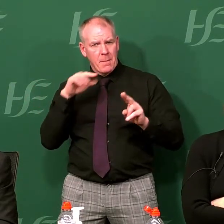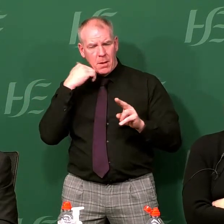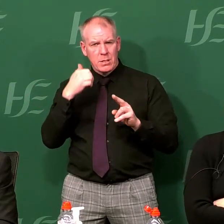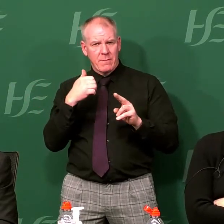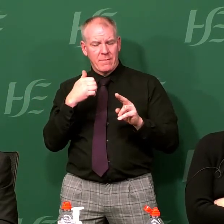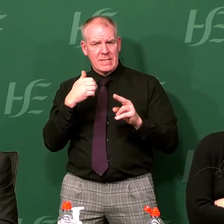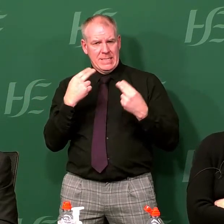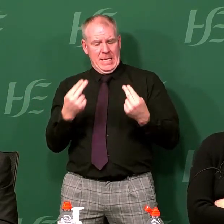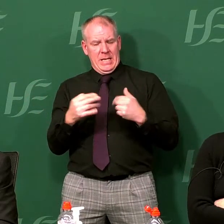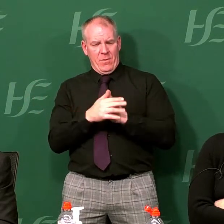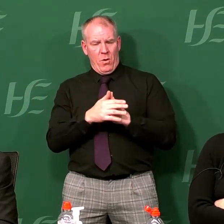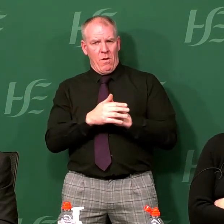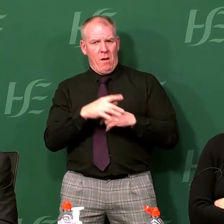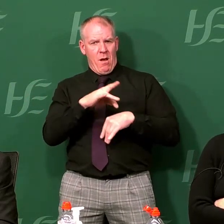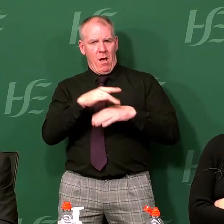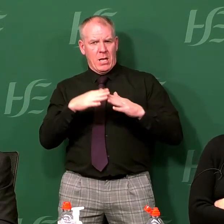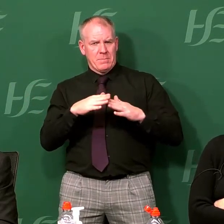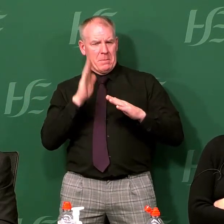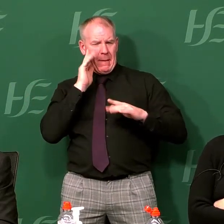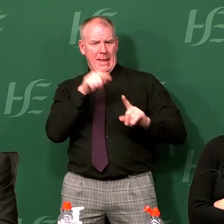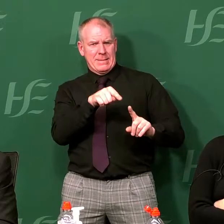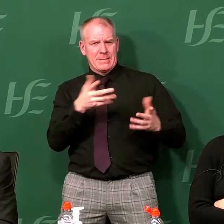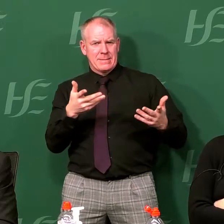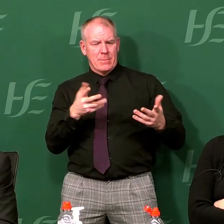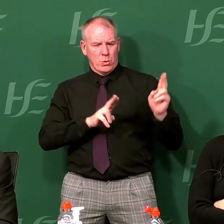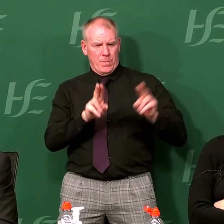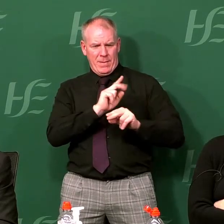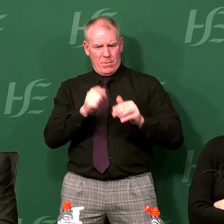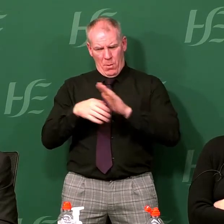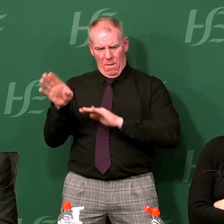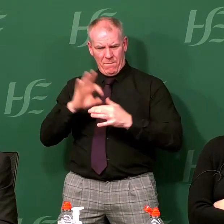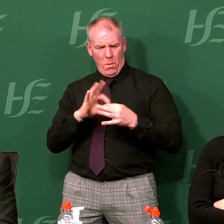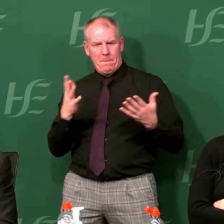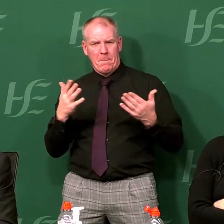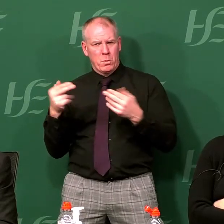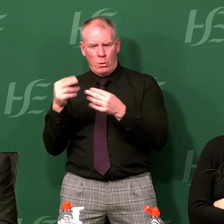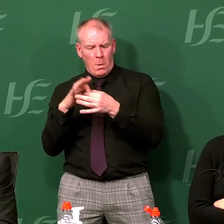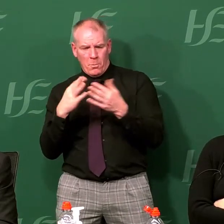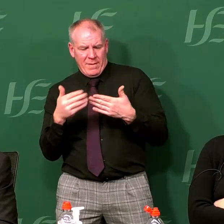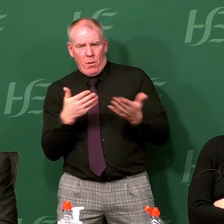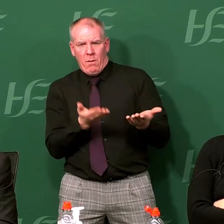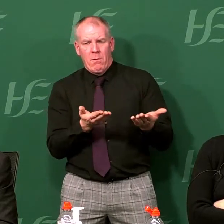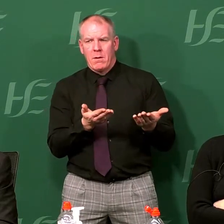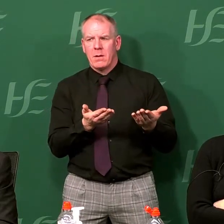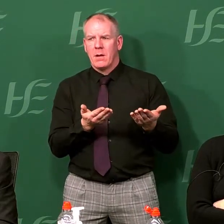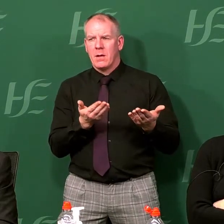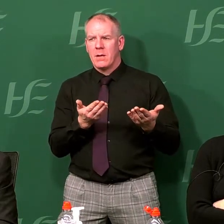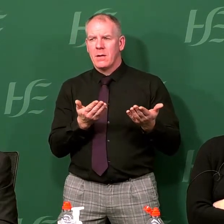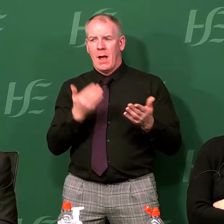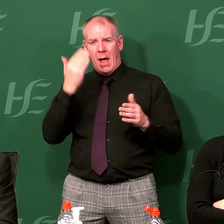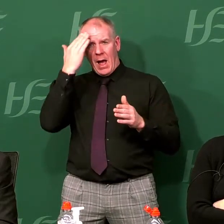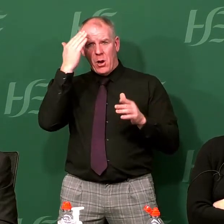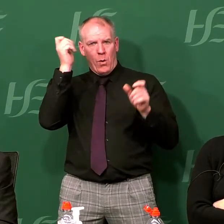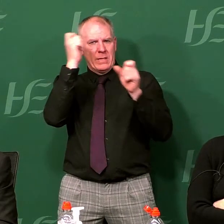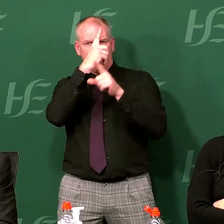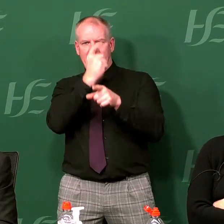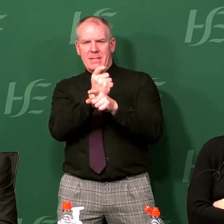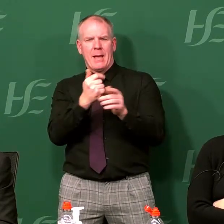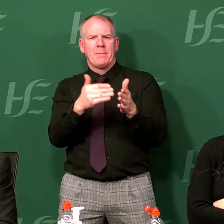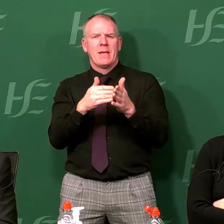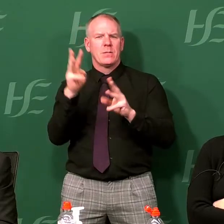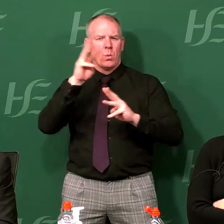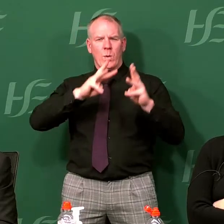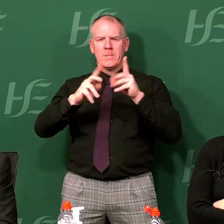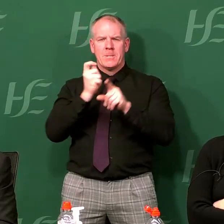for hospital beds. I mean, I know it's a difficult time. Every winter